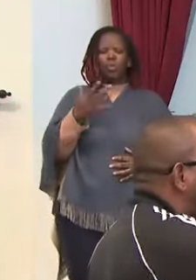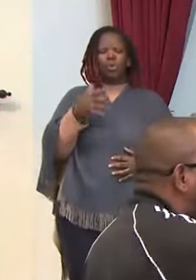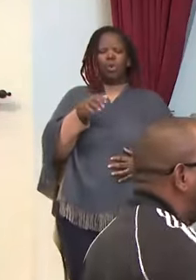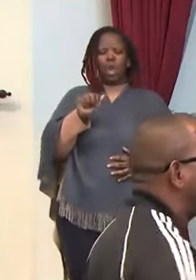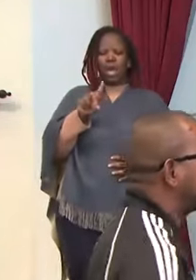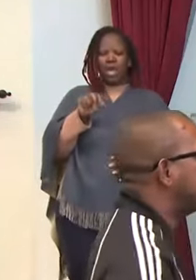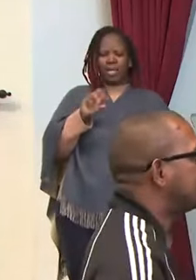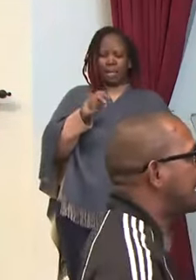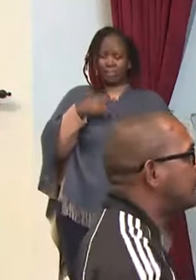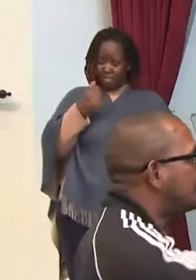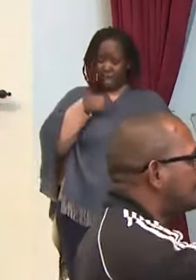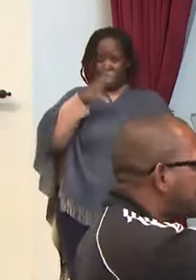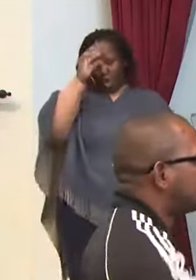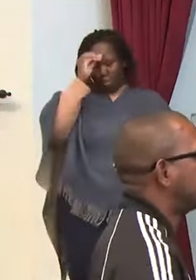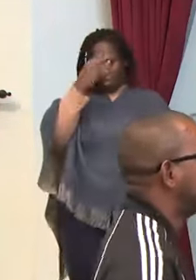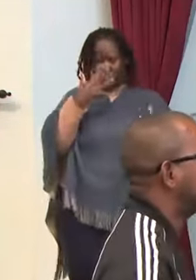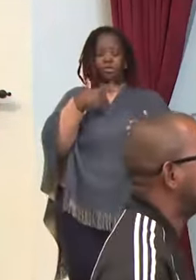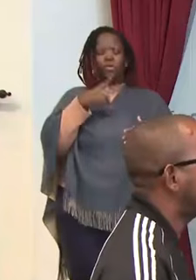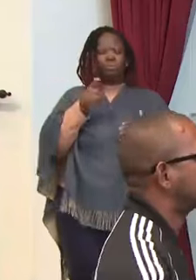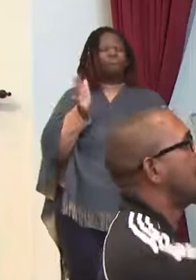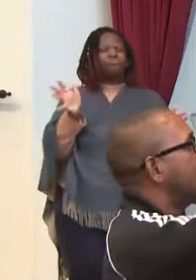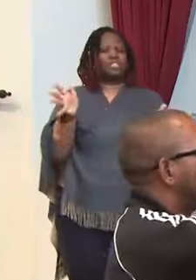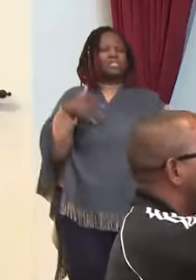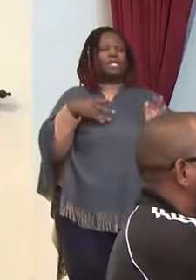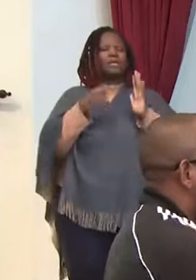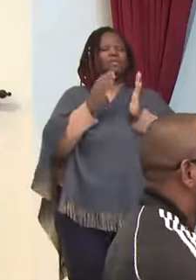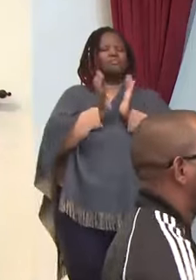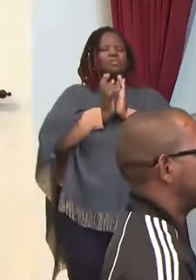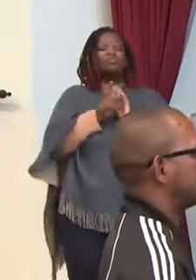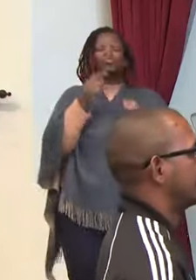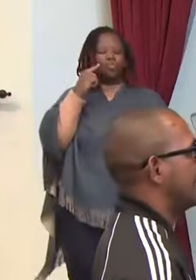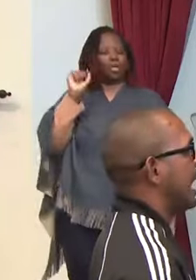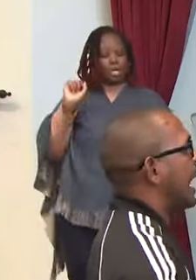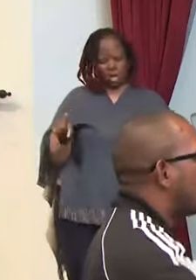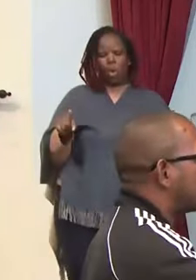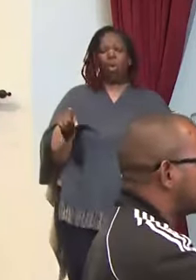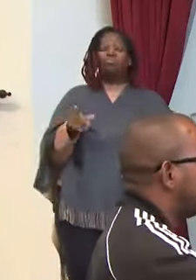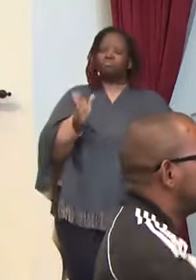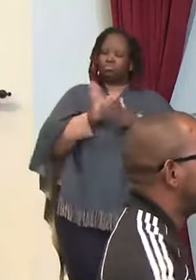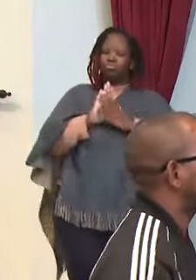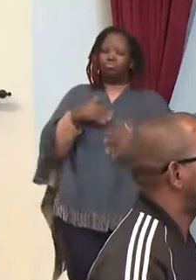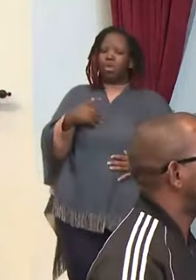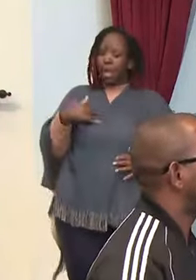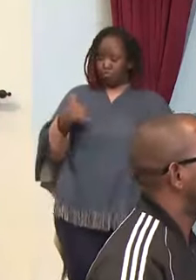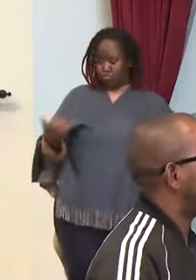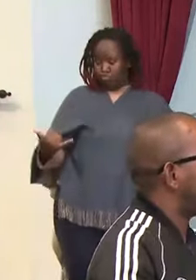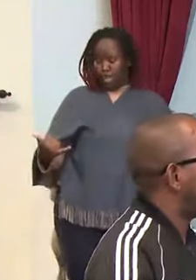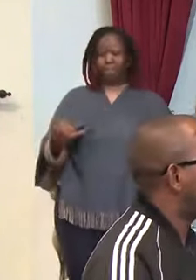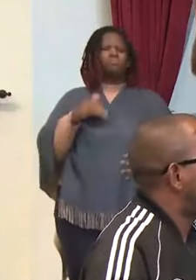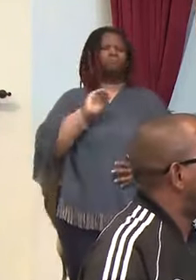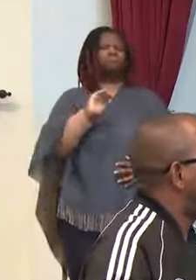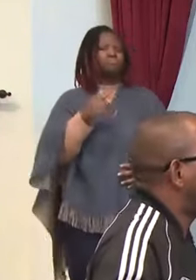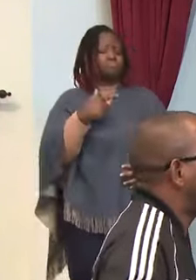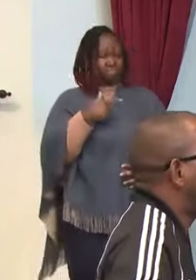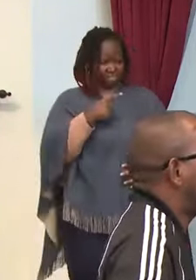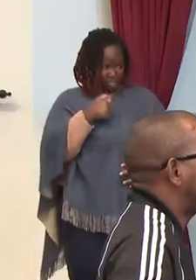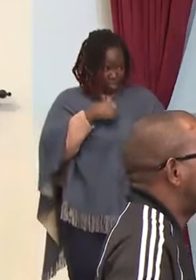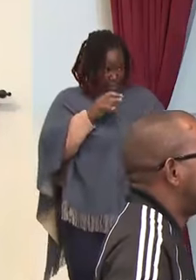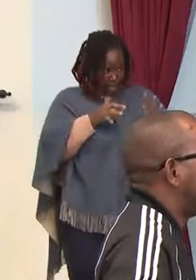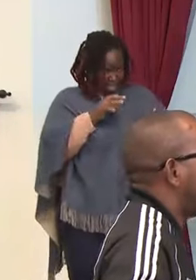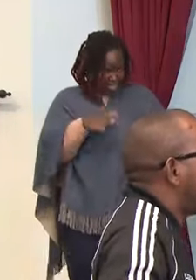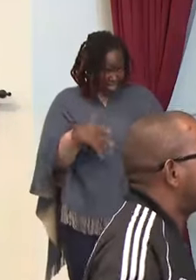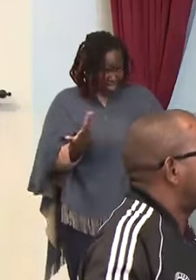will facilitate that meeting. And when we sent you the email request, you ignored it. I ask today, Minister, are we